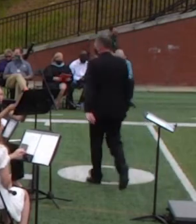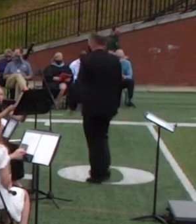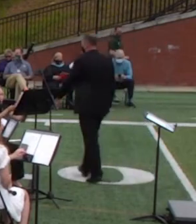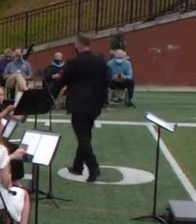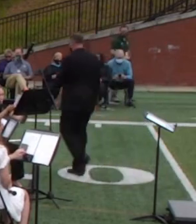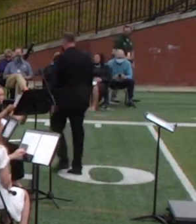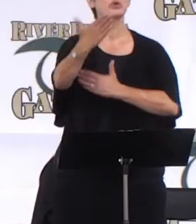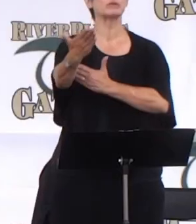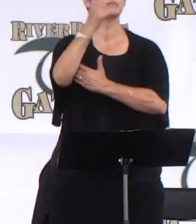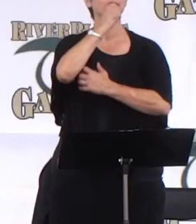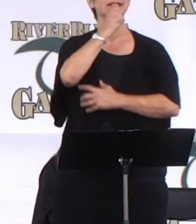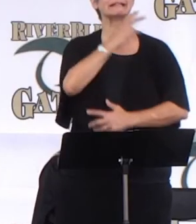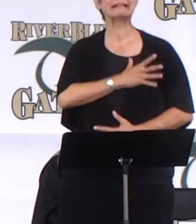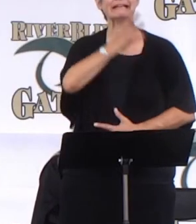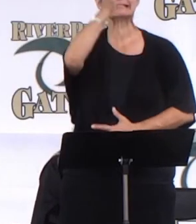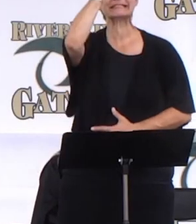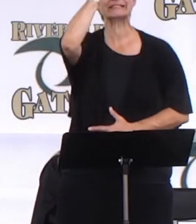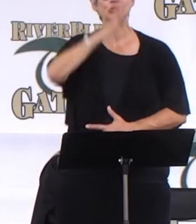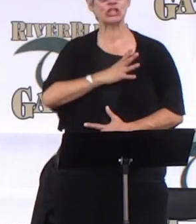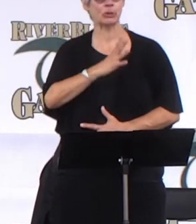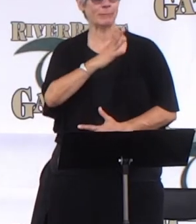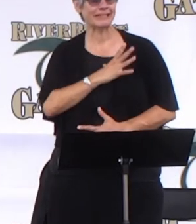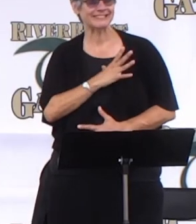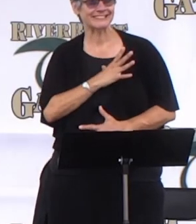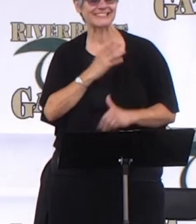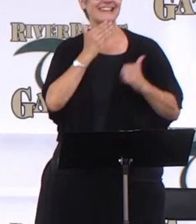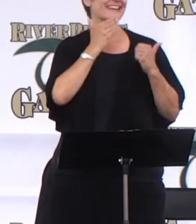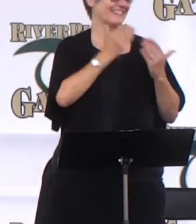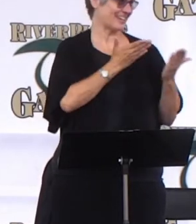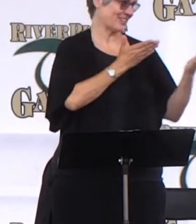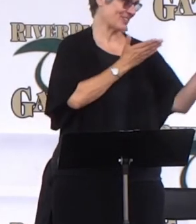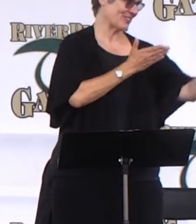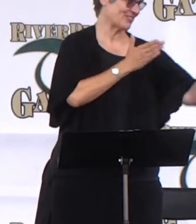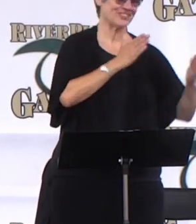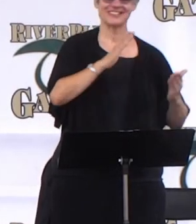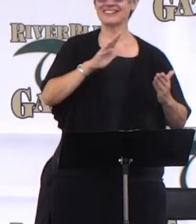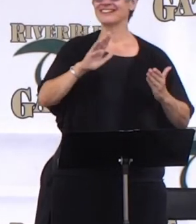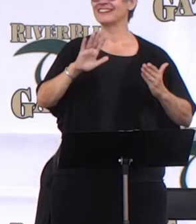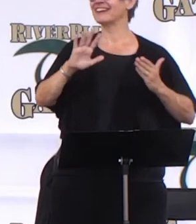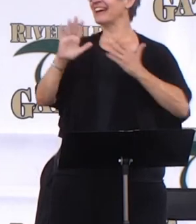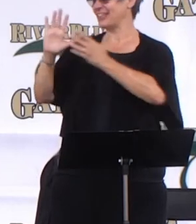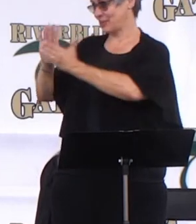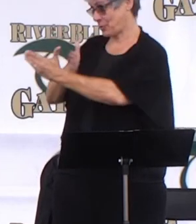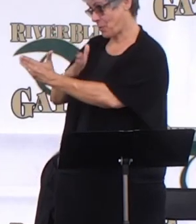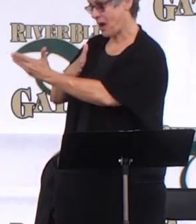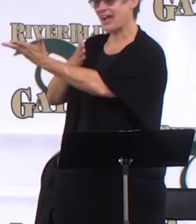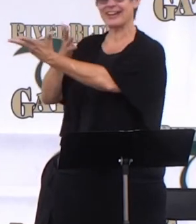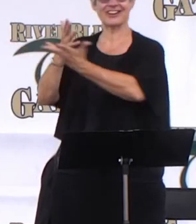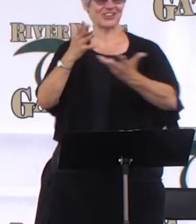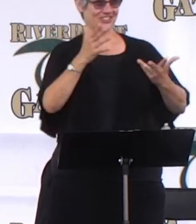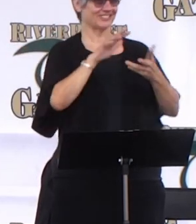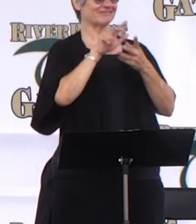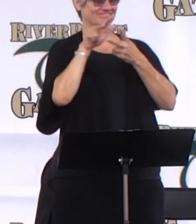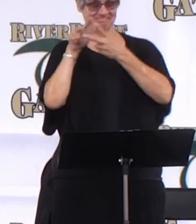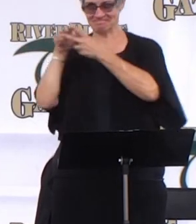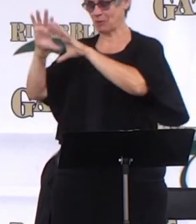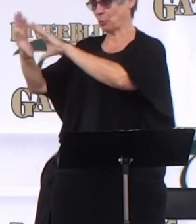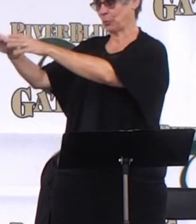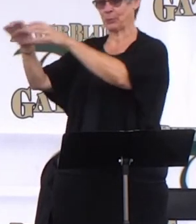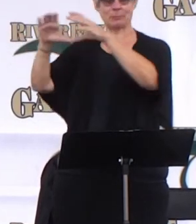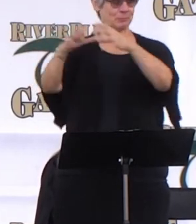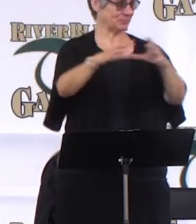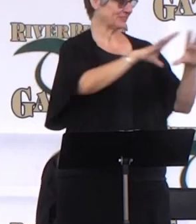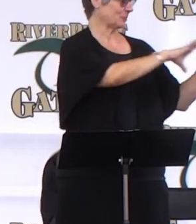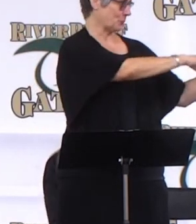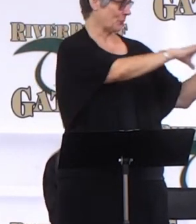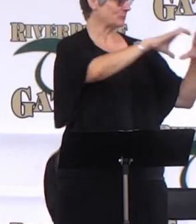Good morning, ladies and gentlemen. Thank you so much to our Wind Symphonic Band and our River Bluff Choir, Chamber Singers, and Southern Charm. Let's give our performers again